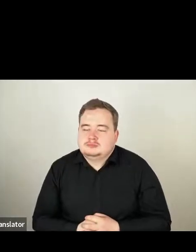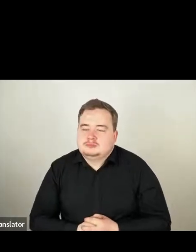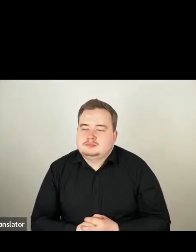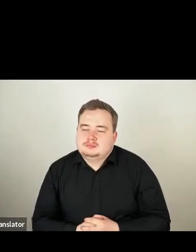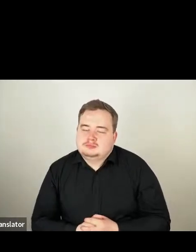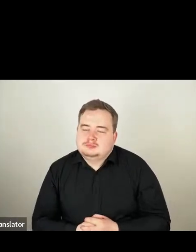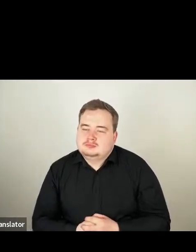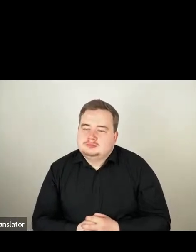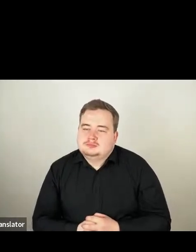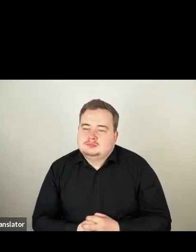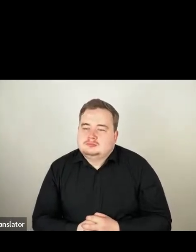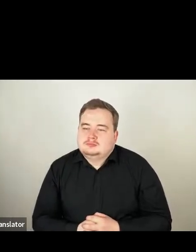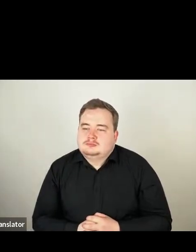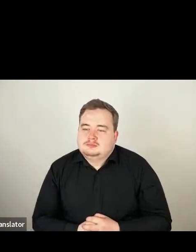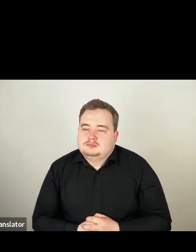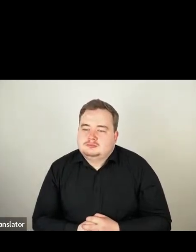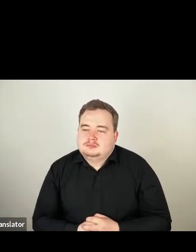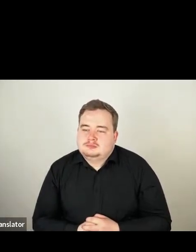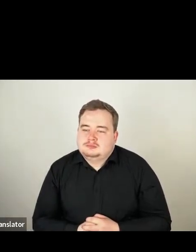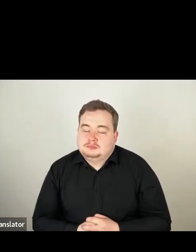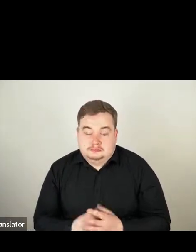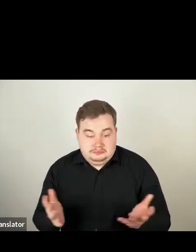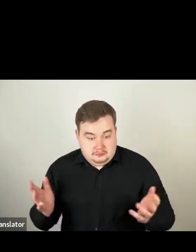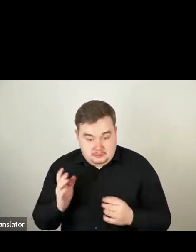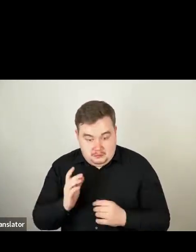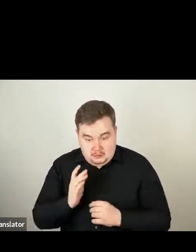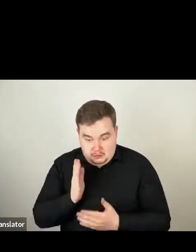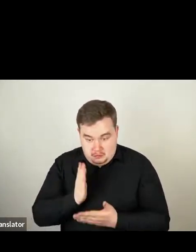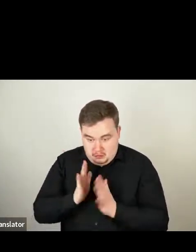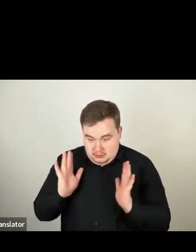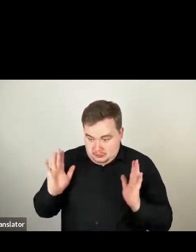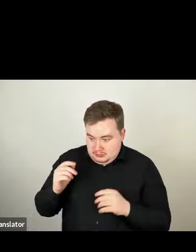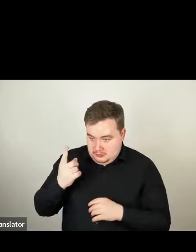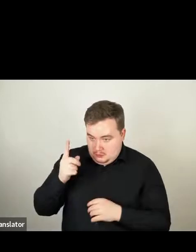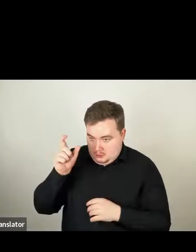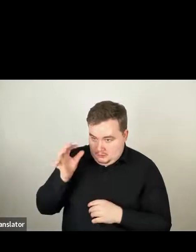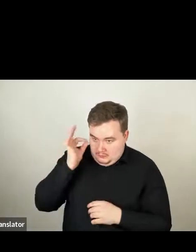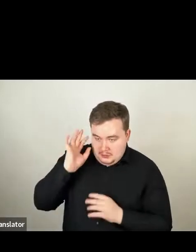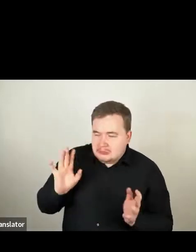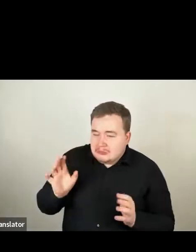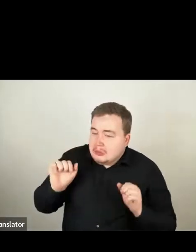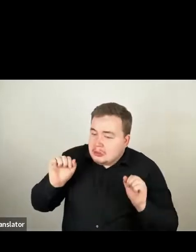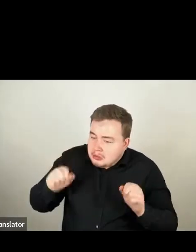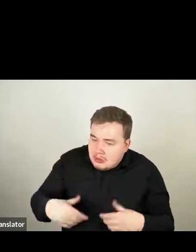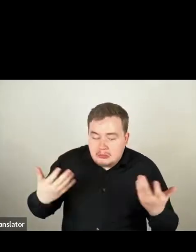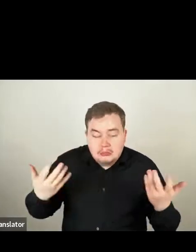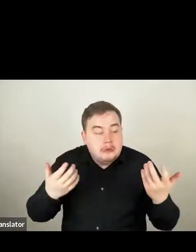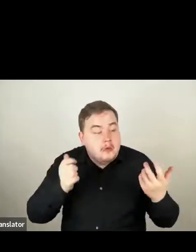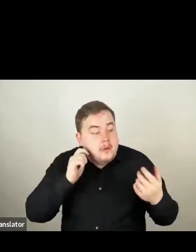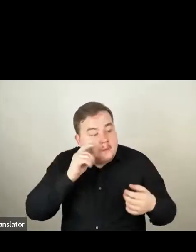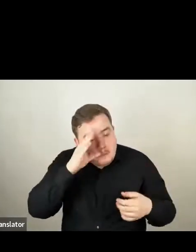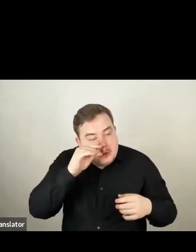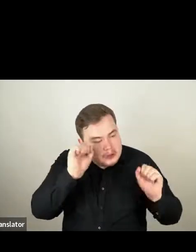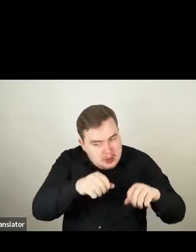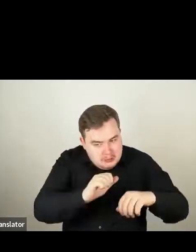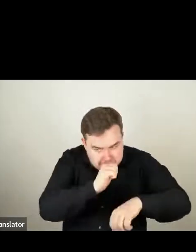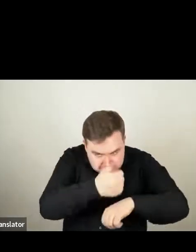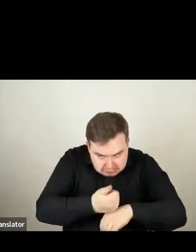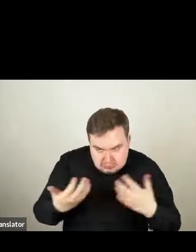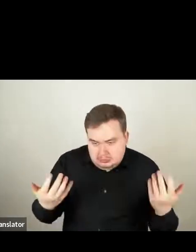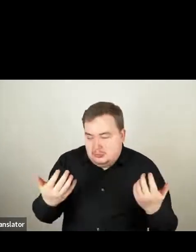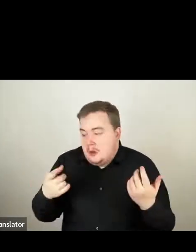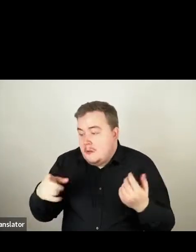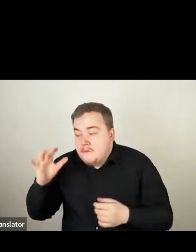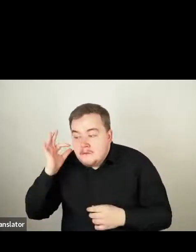no, because it's very important to have male leaders working side by side with women leaders and playing a key